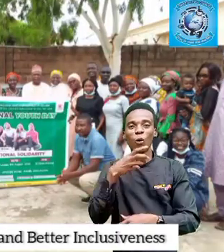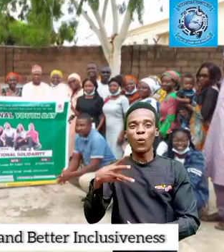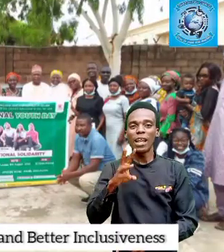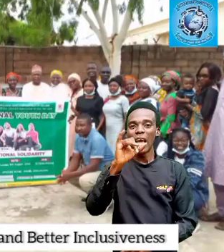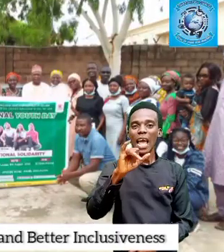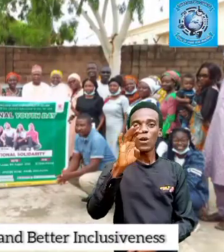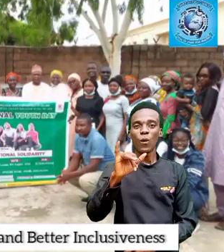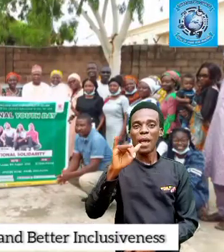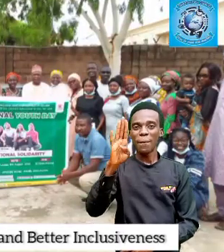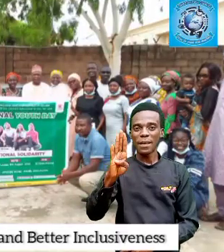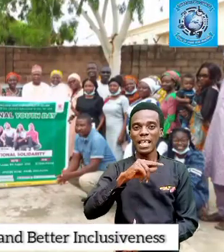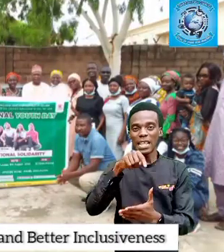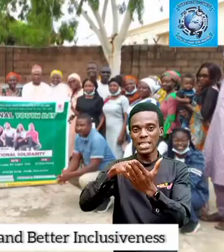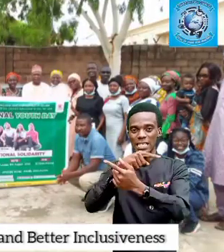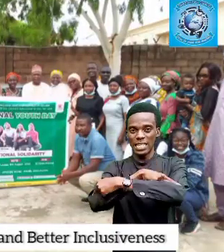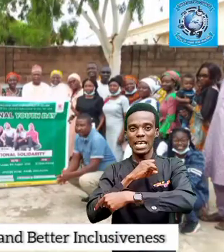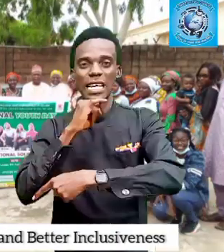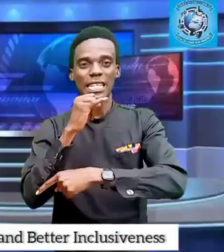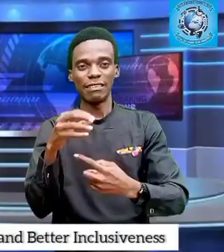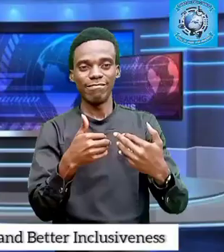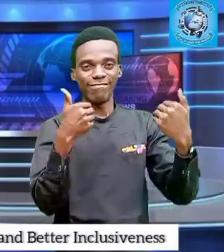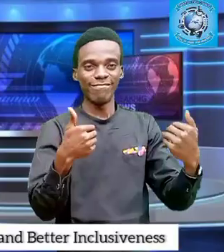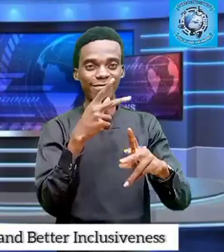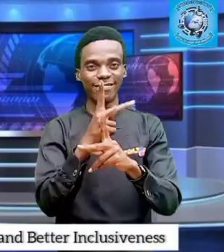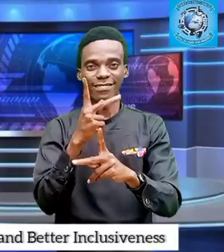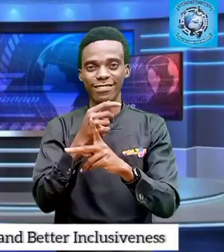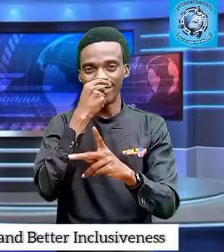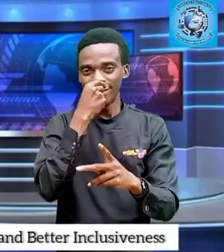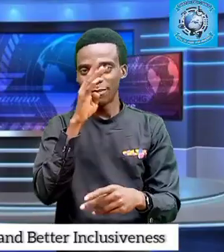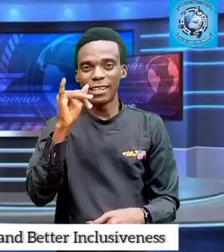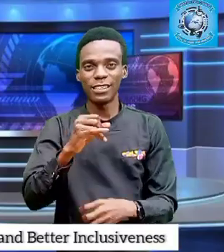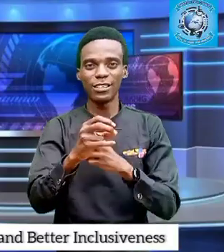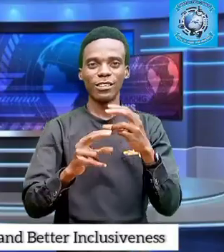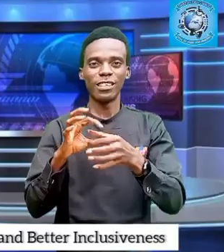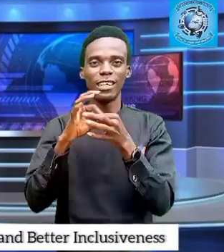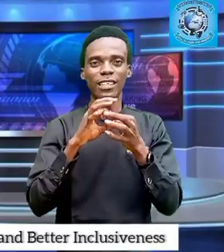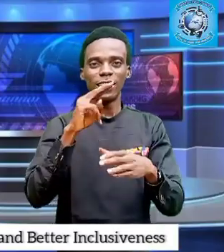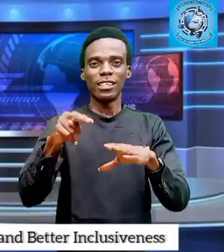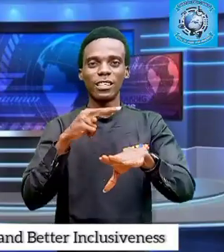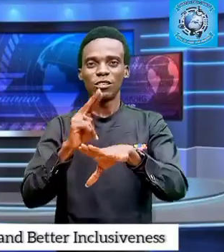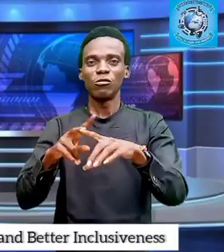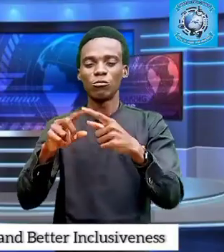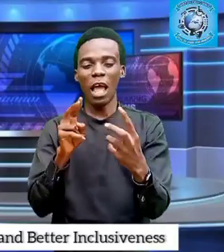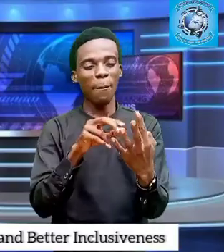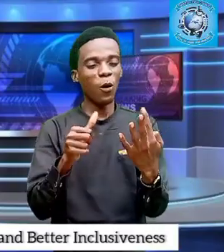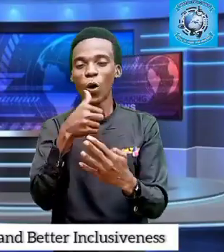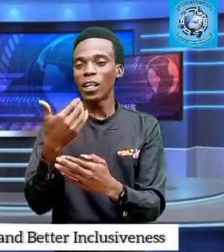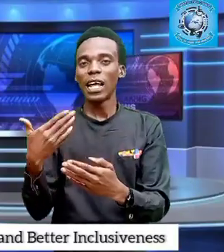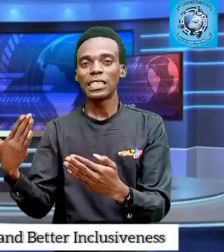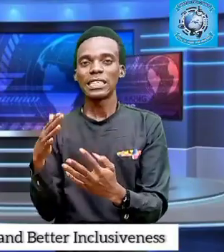IYB, this day is exclusively set aside by the United Nations to, among other